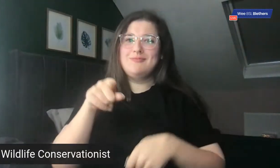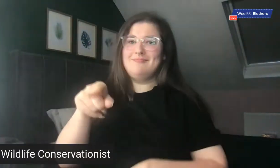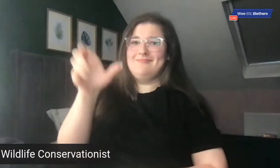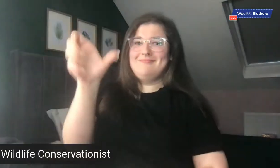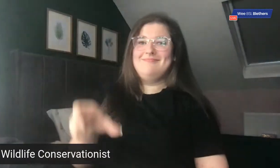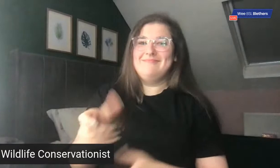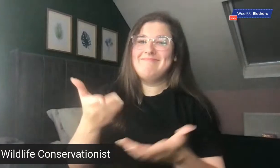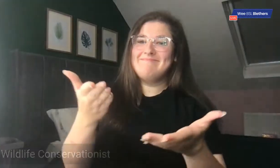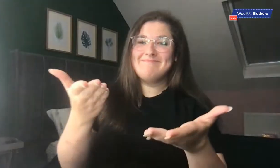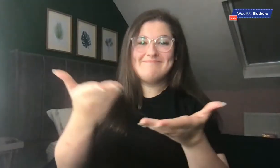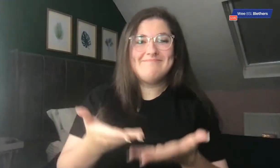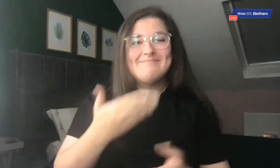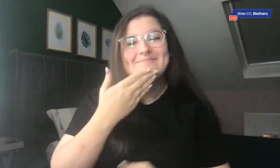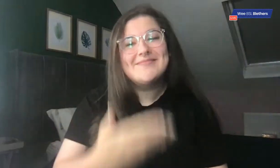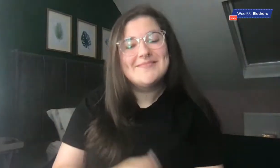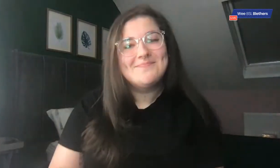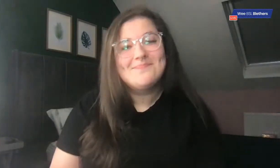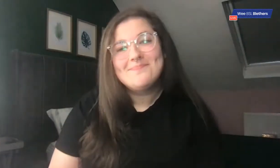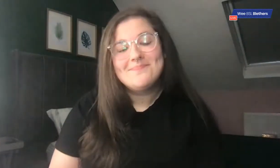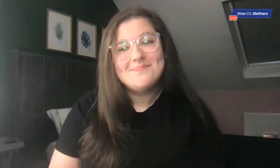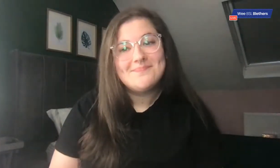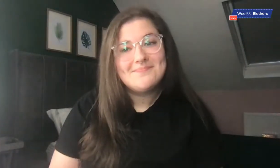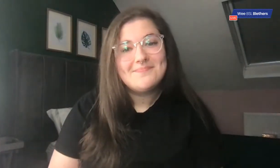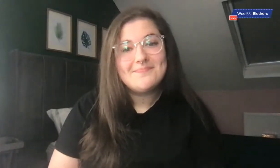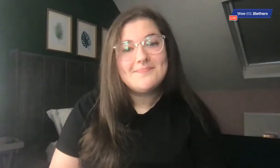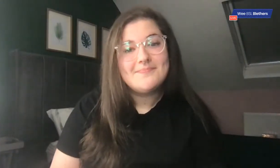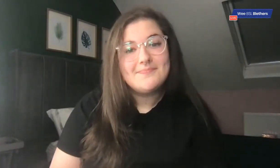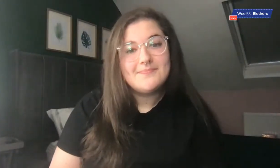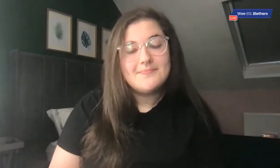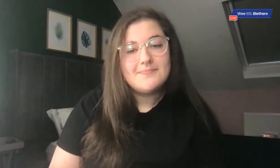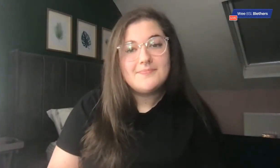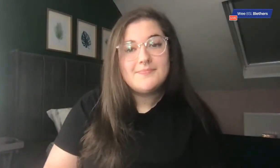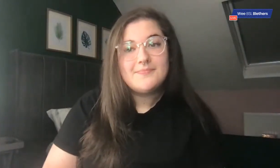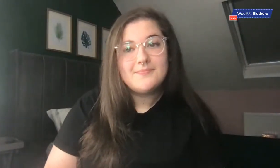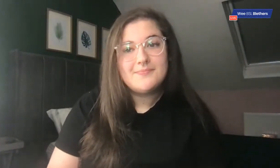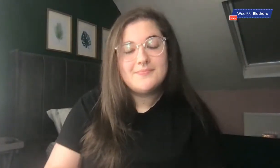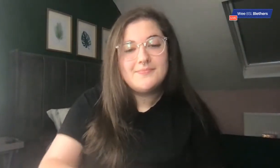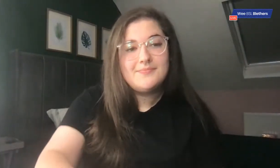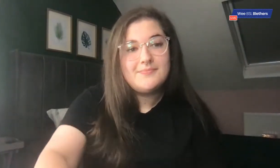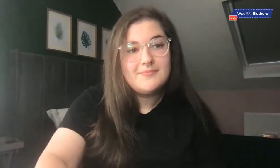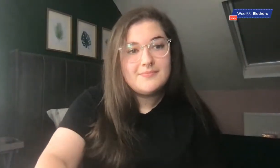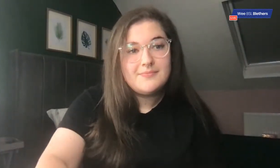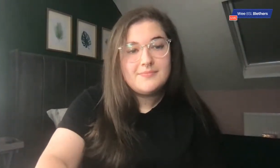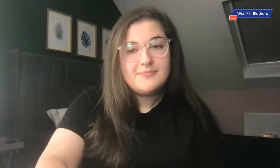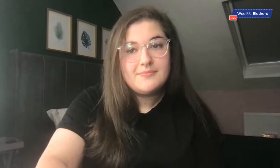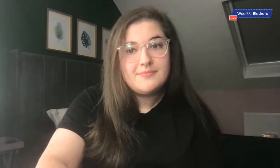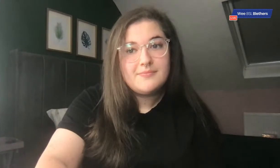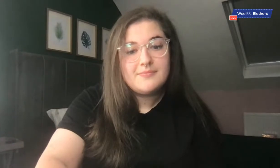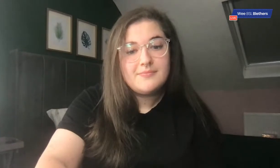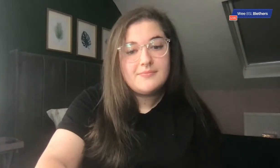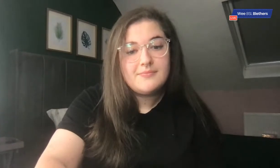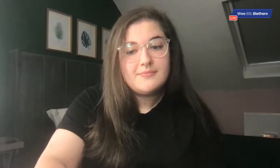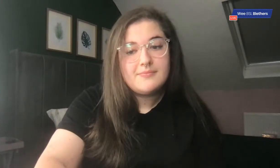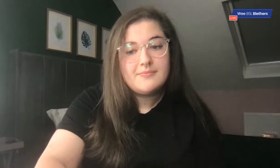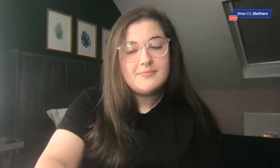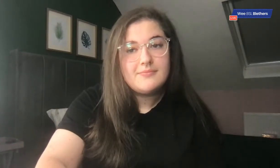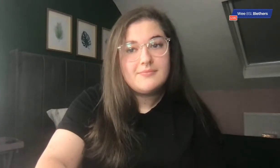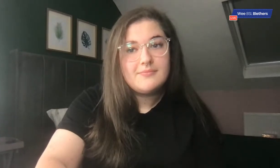wildlife conservation. So I want to introduce our guest tonight, John.